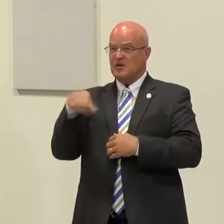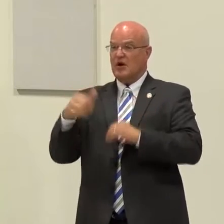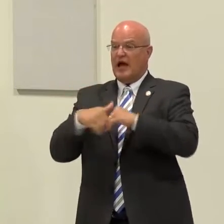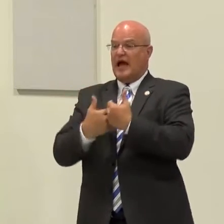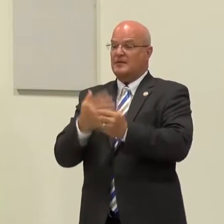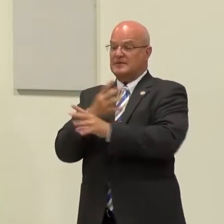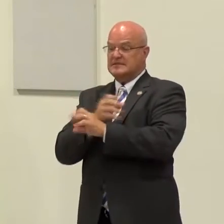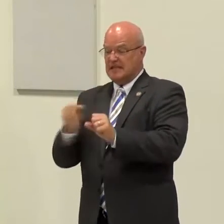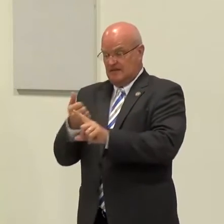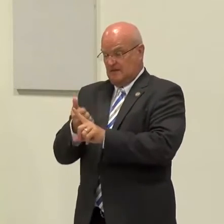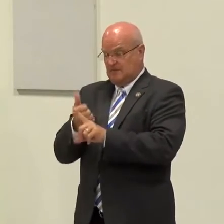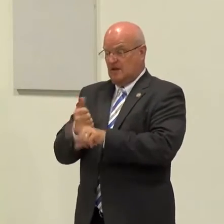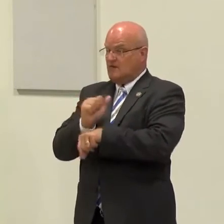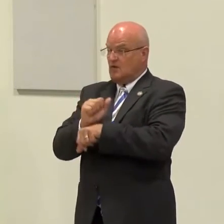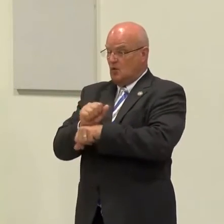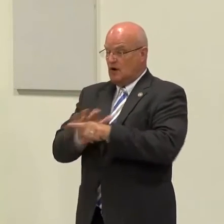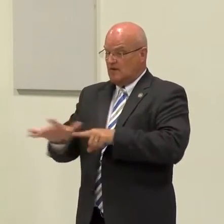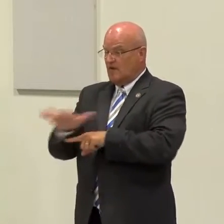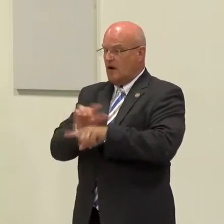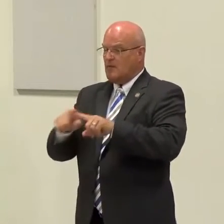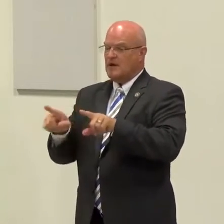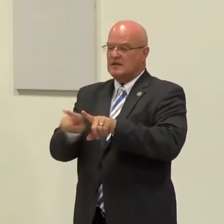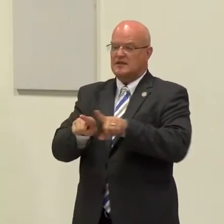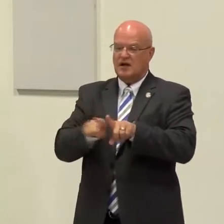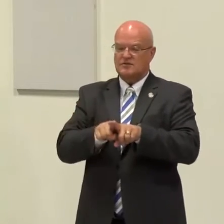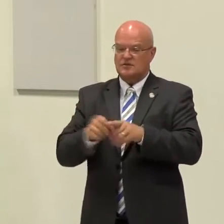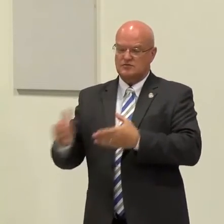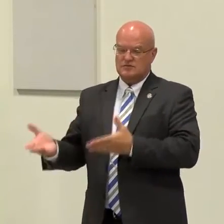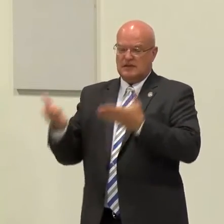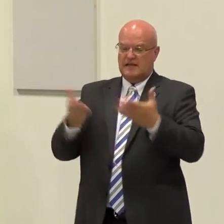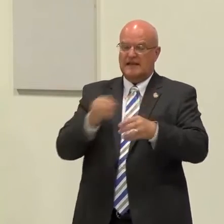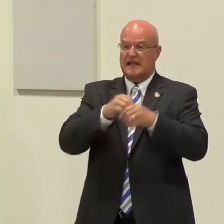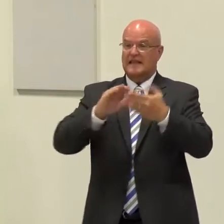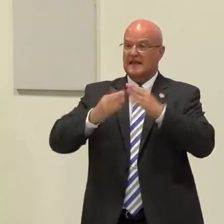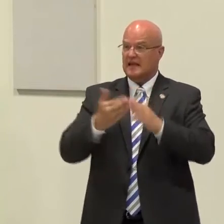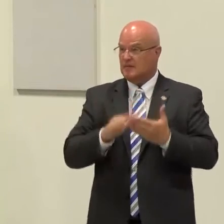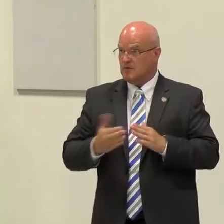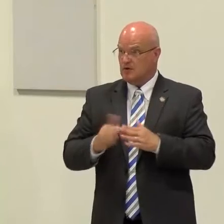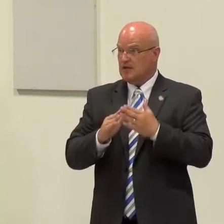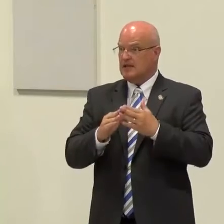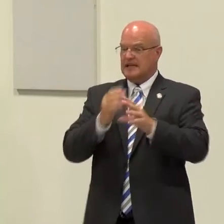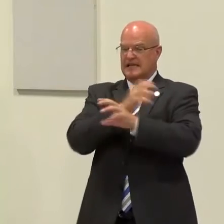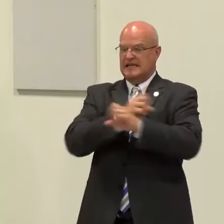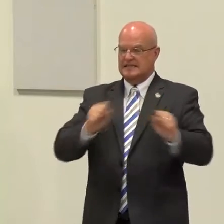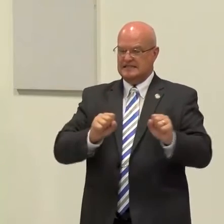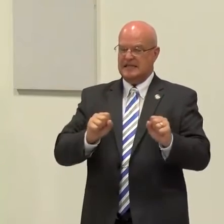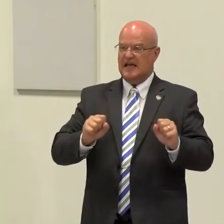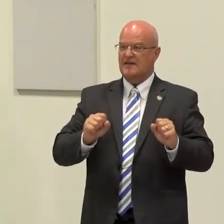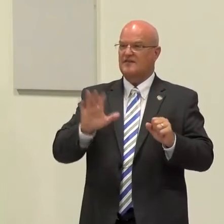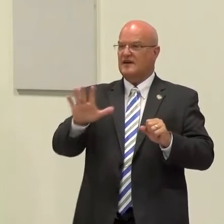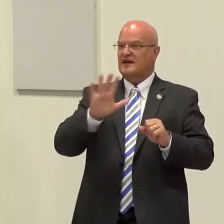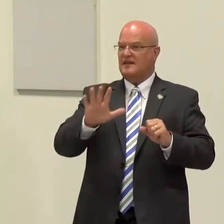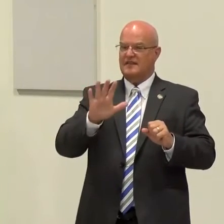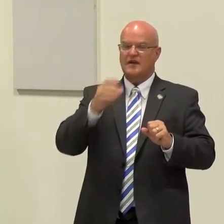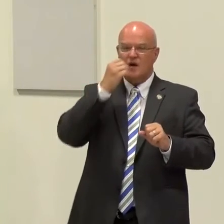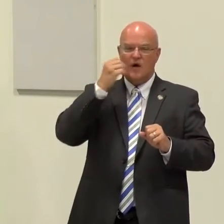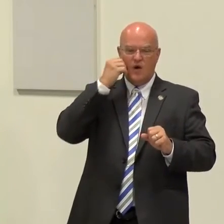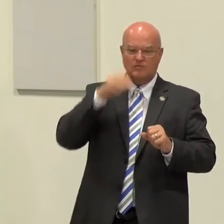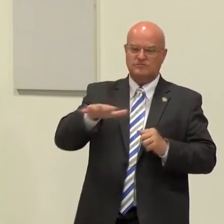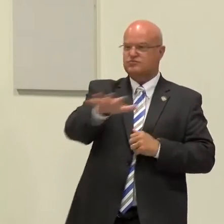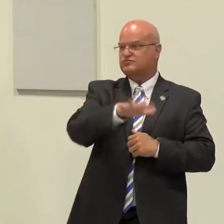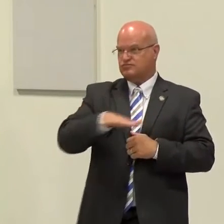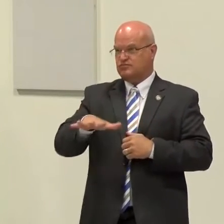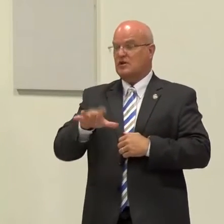how to be safe in the work environment, but also how to take that into the community in the rest of the time in which they